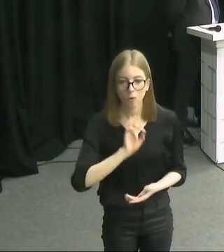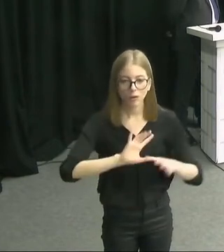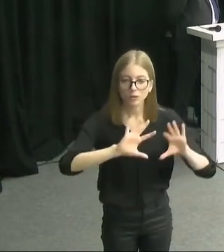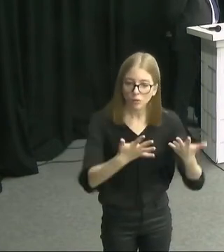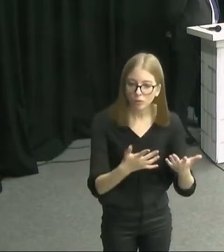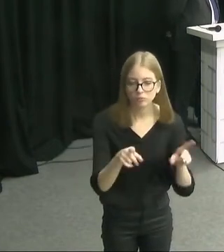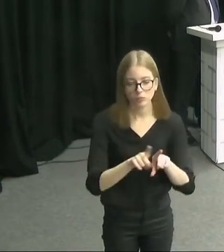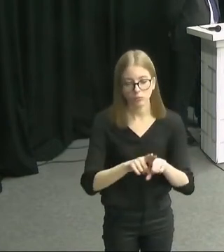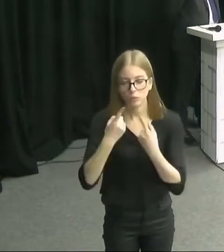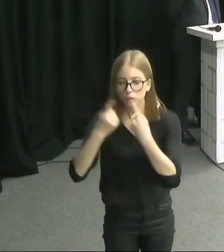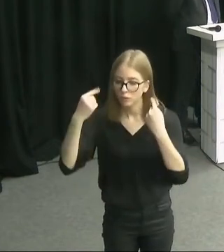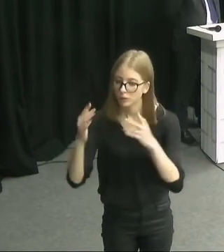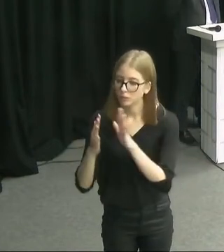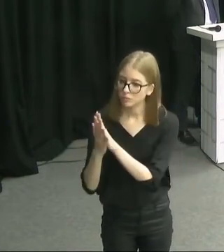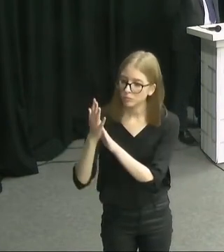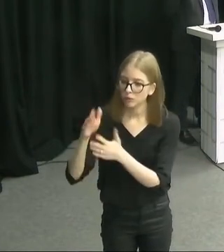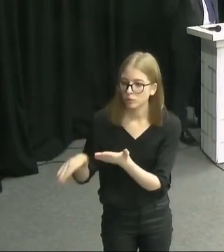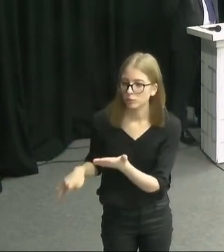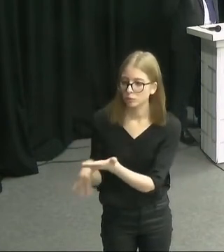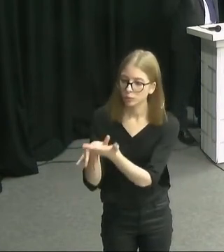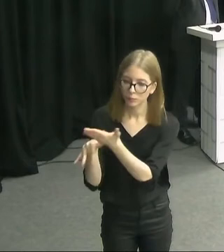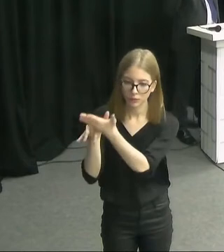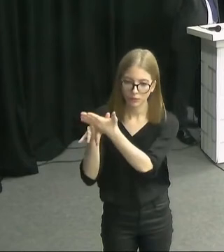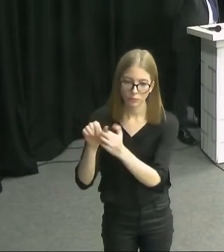do. Even Canada can't